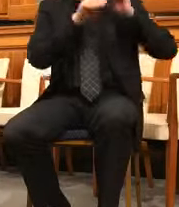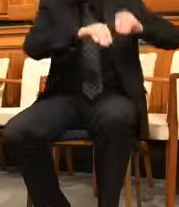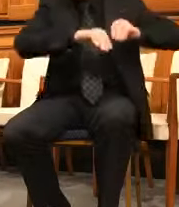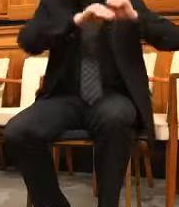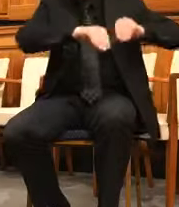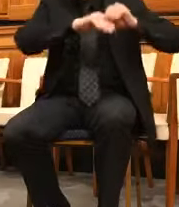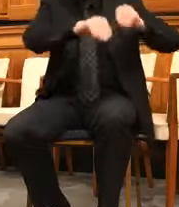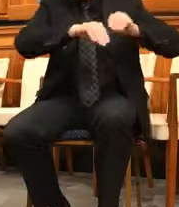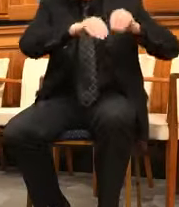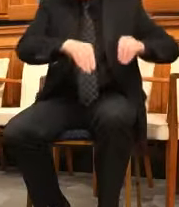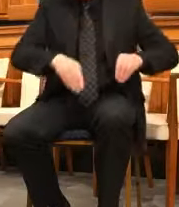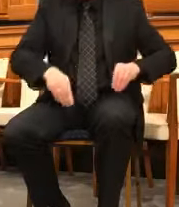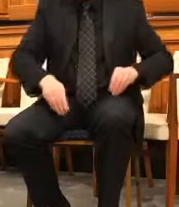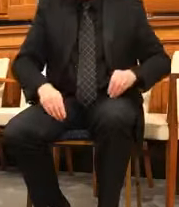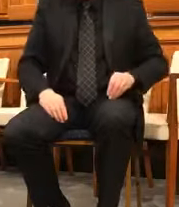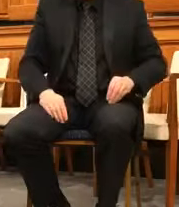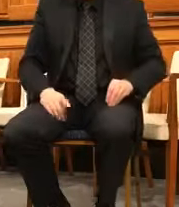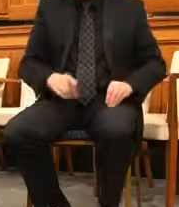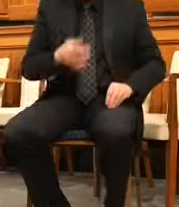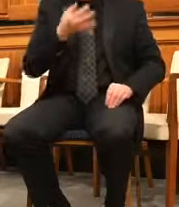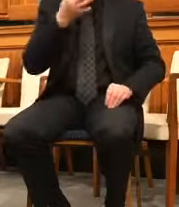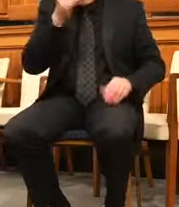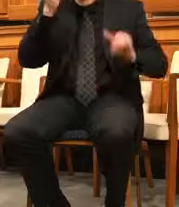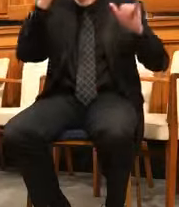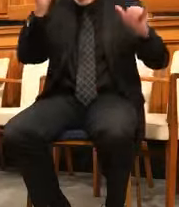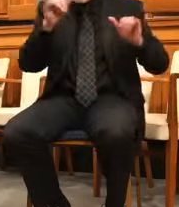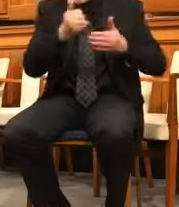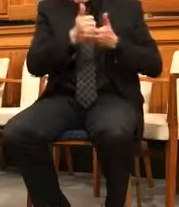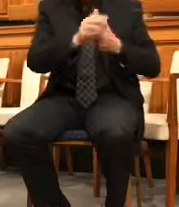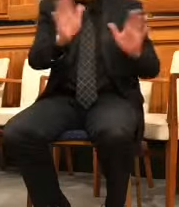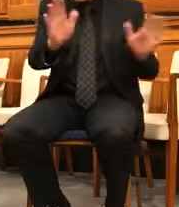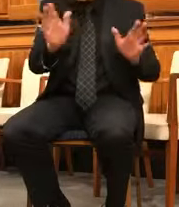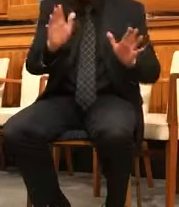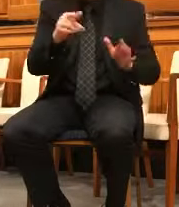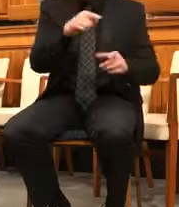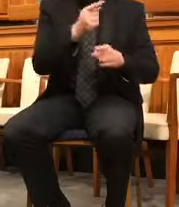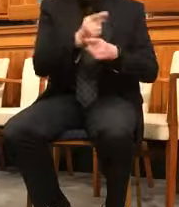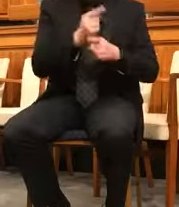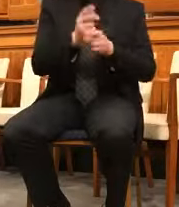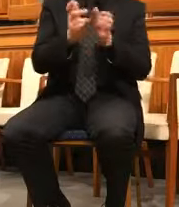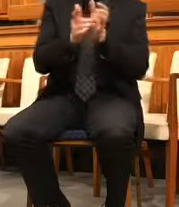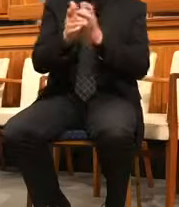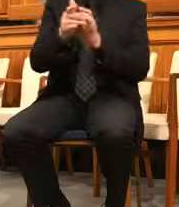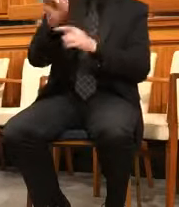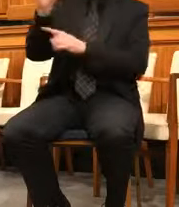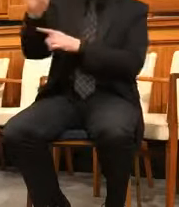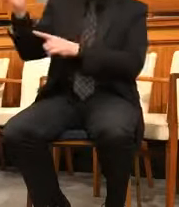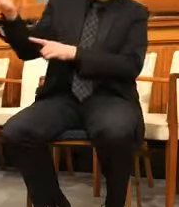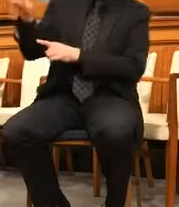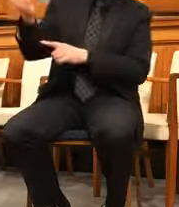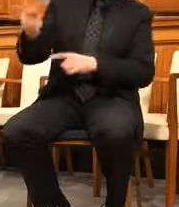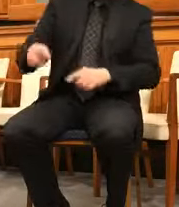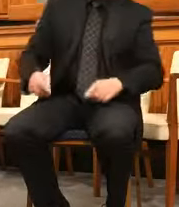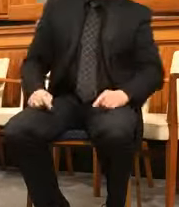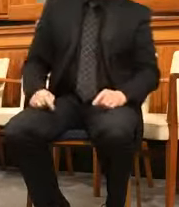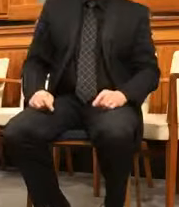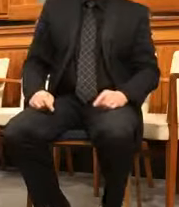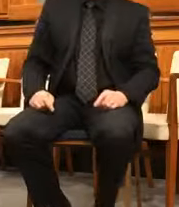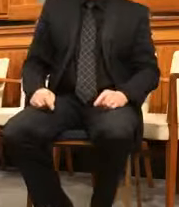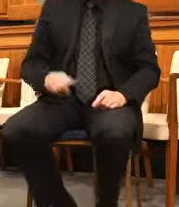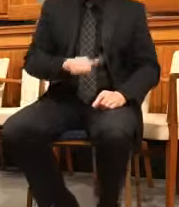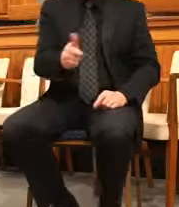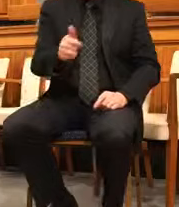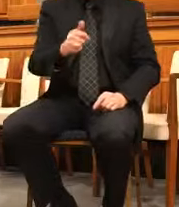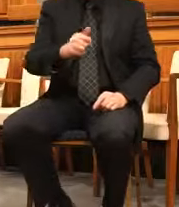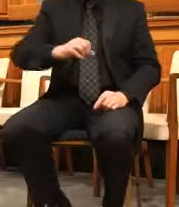sin. And then in the smoke that ascends from the burning of the sacrifice, it is like a sweet